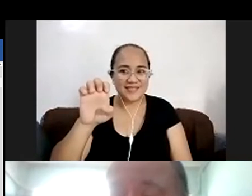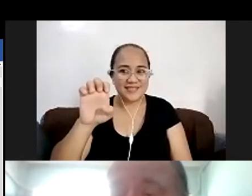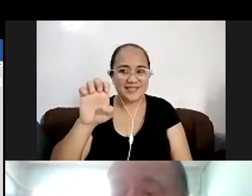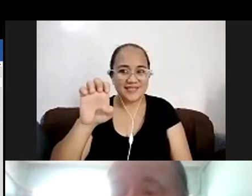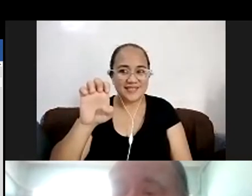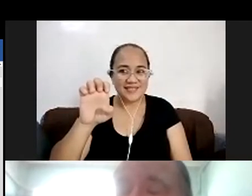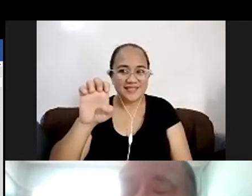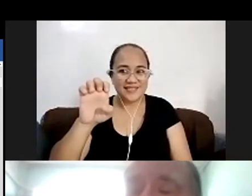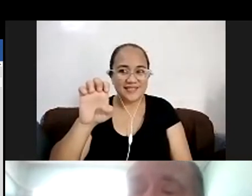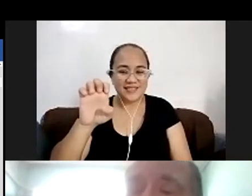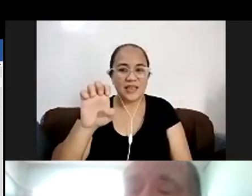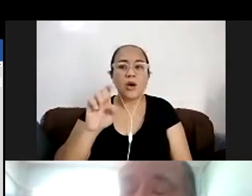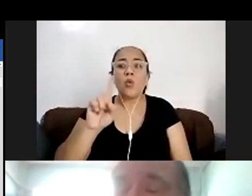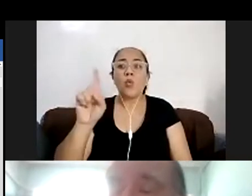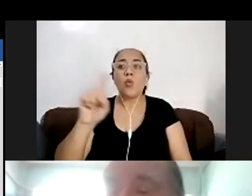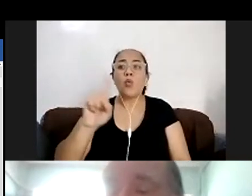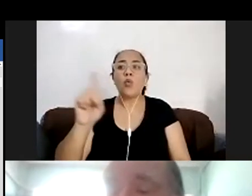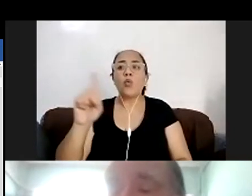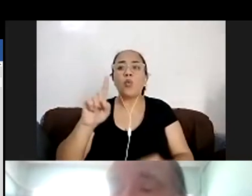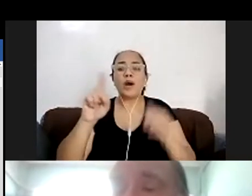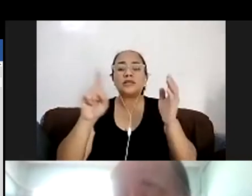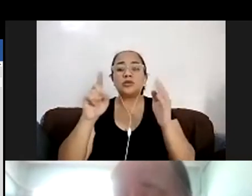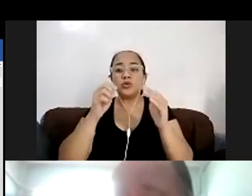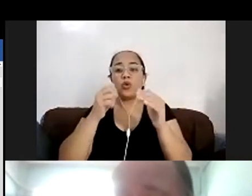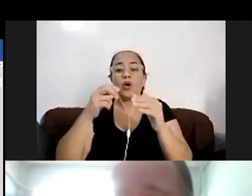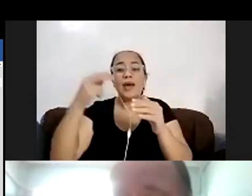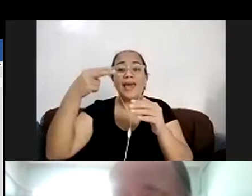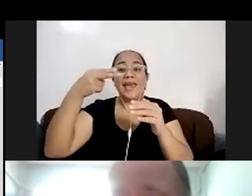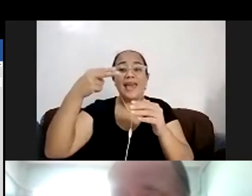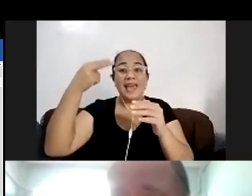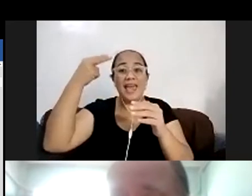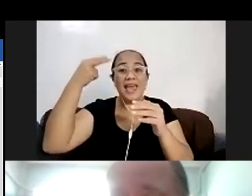And what we call the head of the noun phrase is the noun.